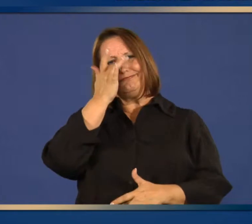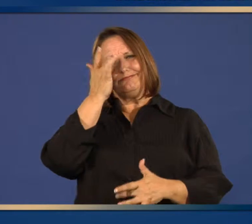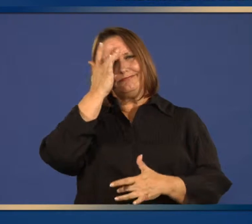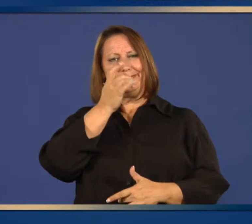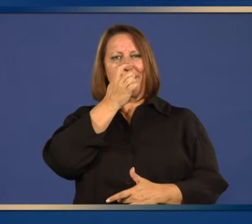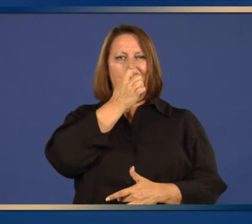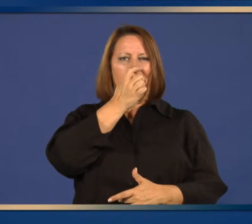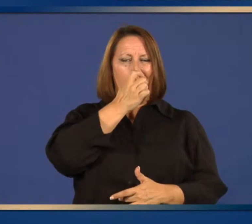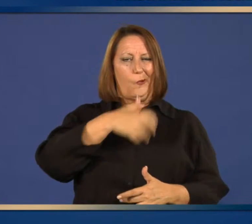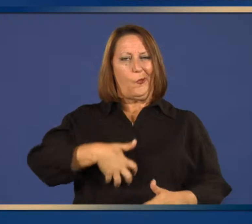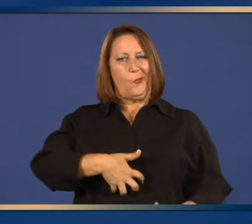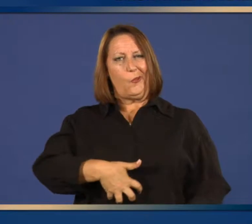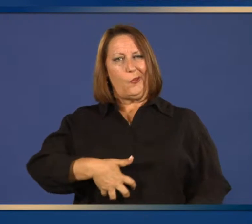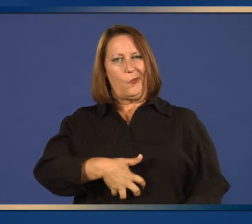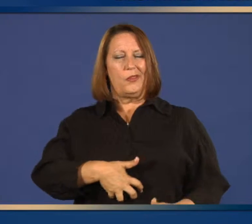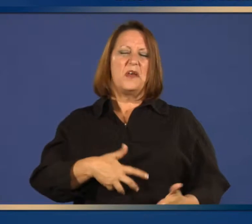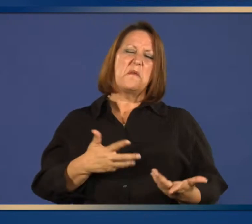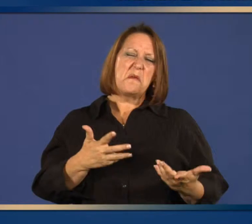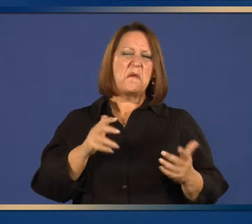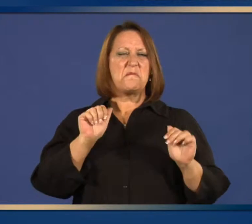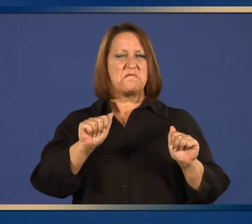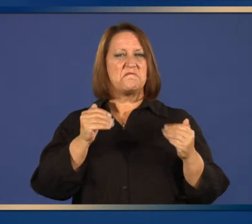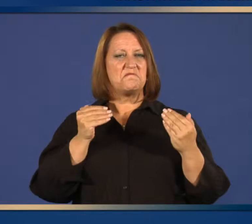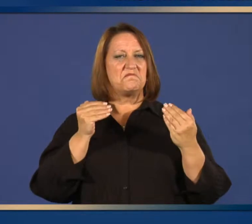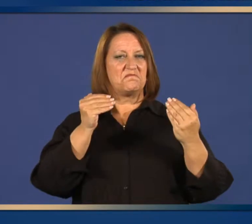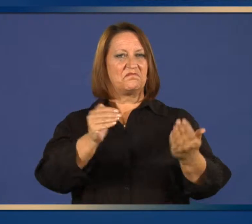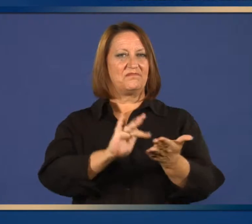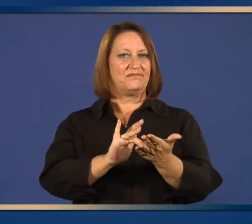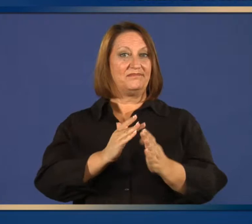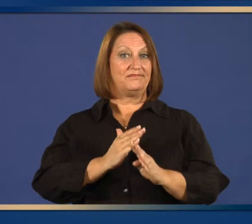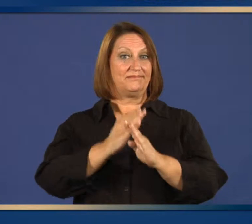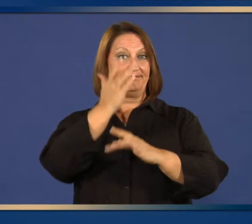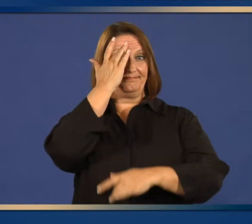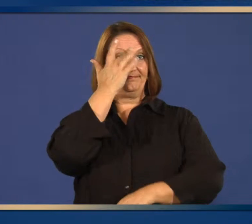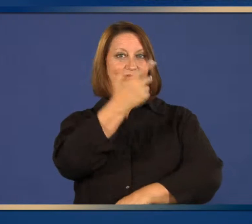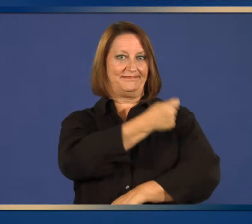People with a mild illness can usually get the vaccine.